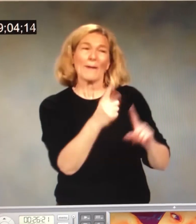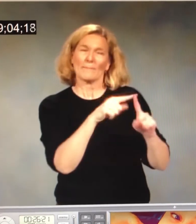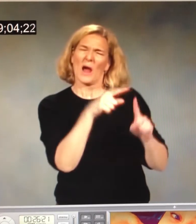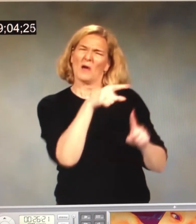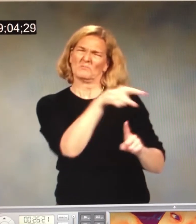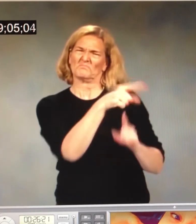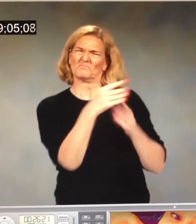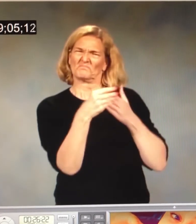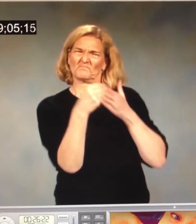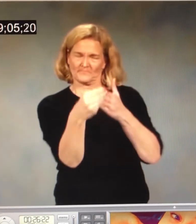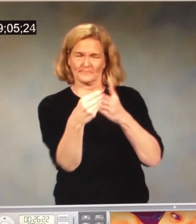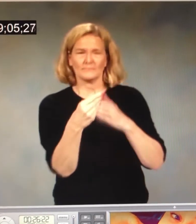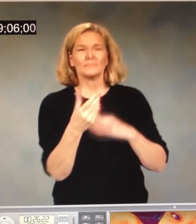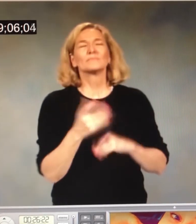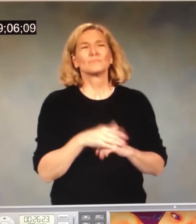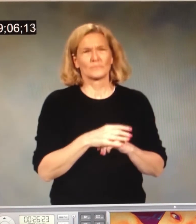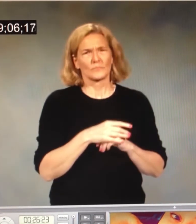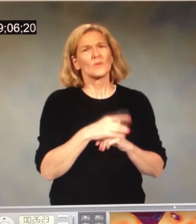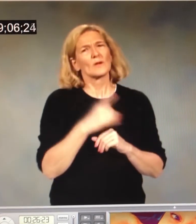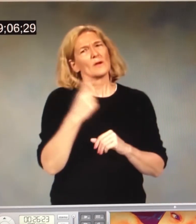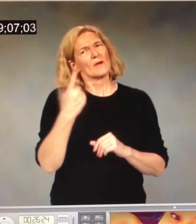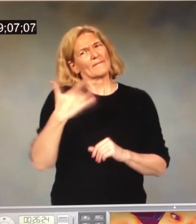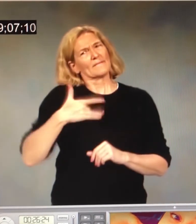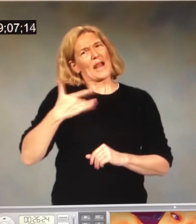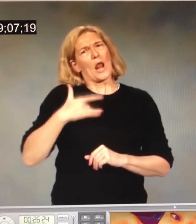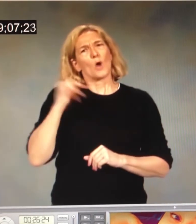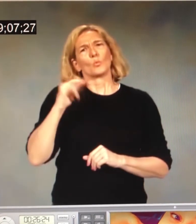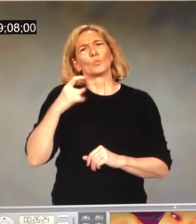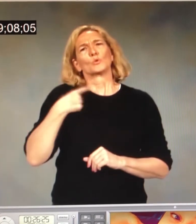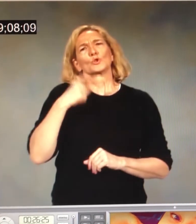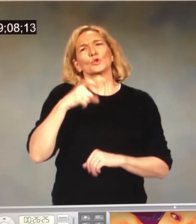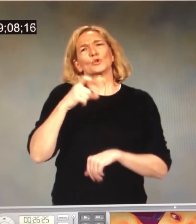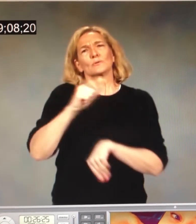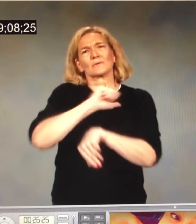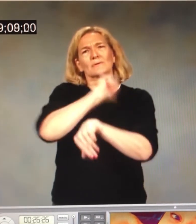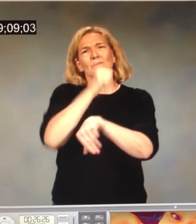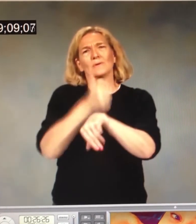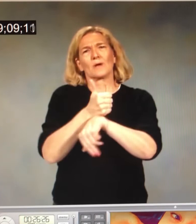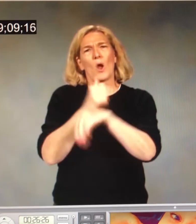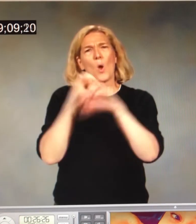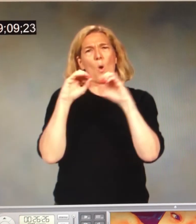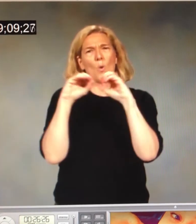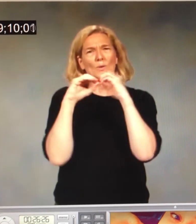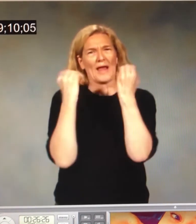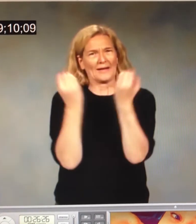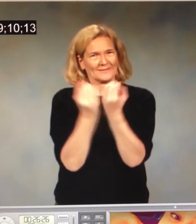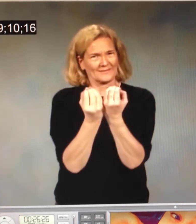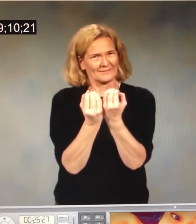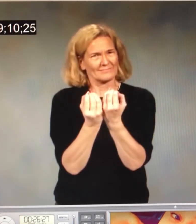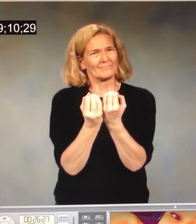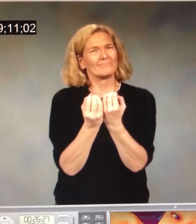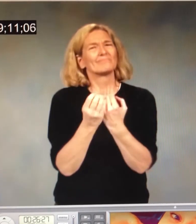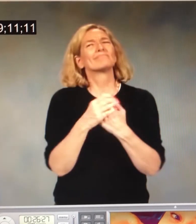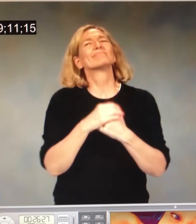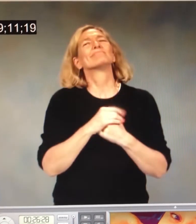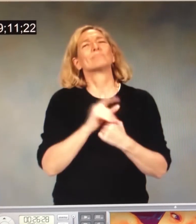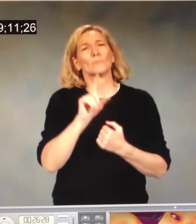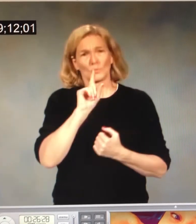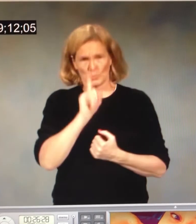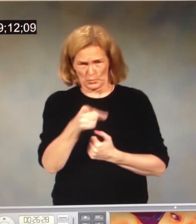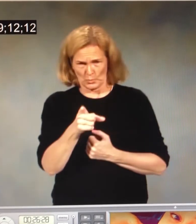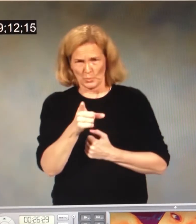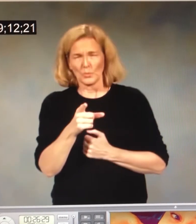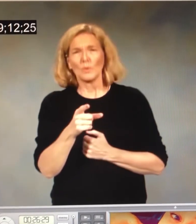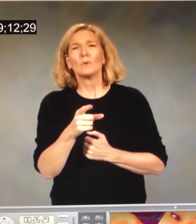Scandio, well, I mean, the 3 of them were leaders, but that specific one, felt like